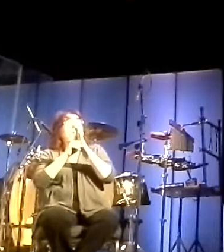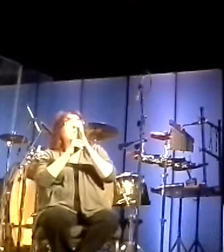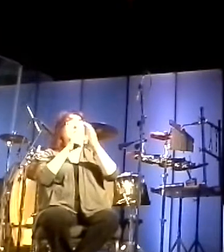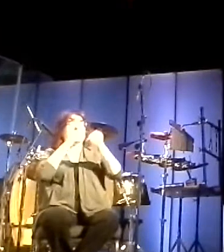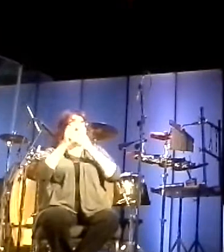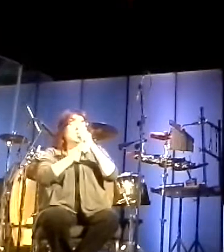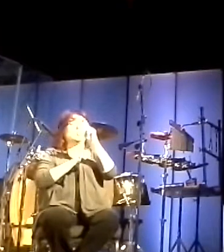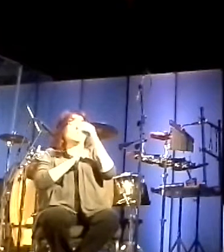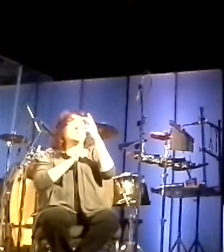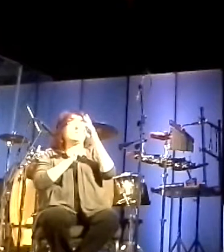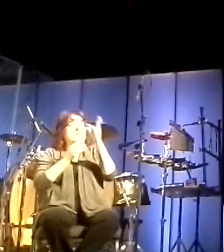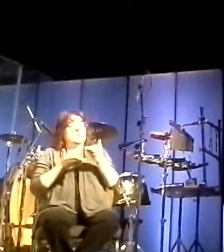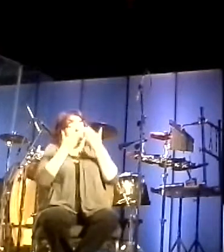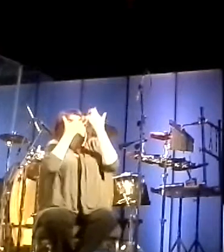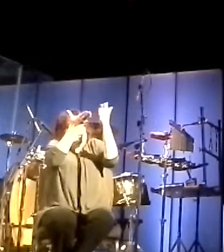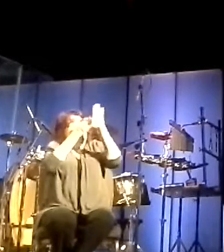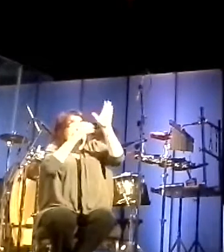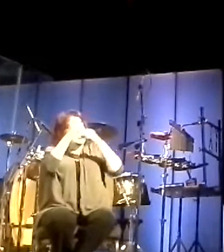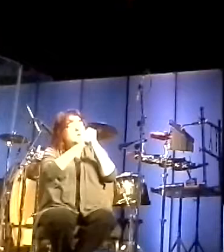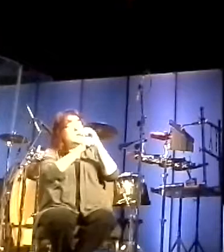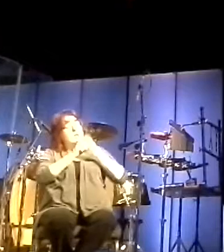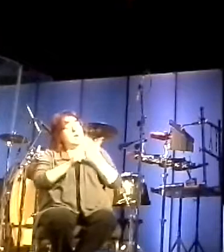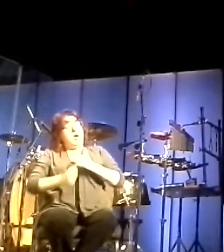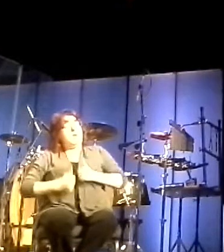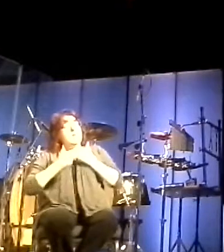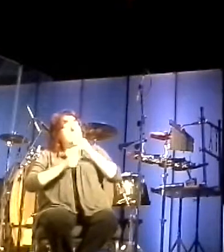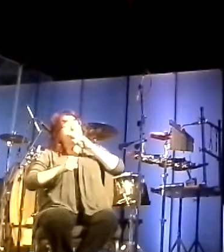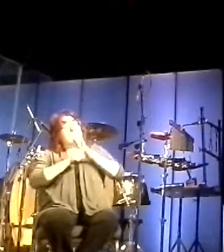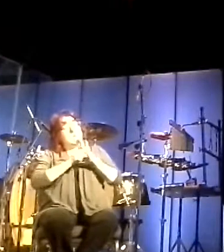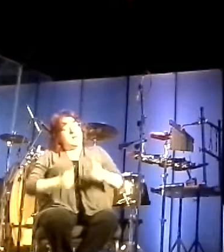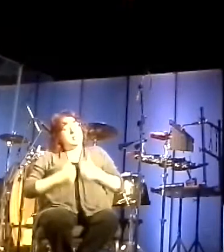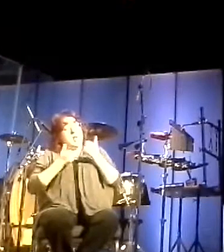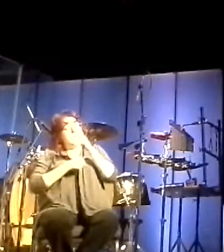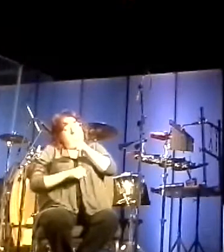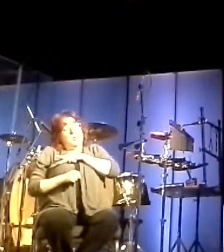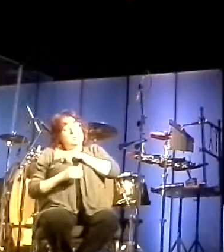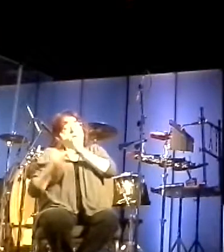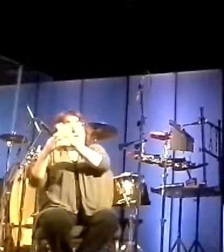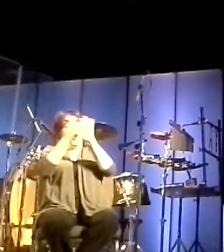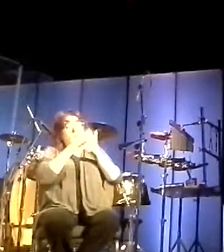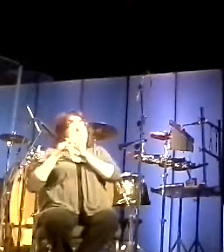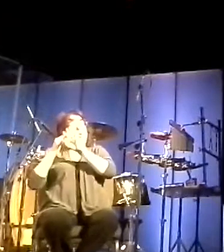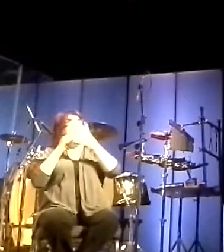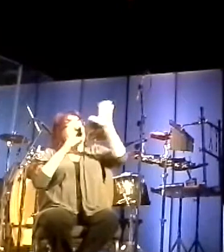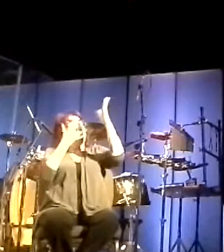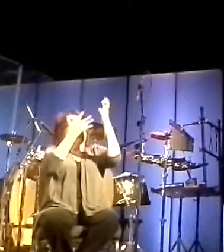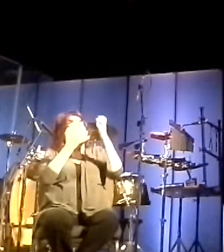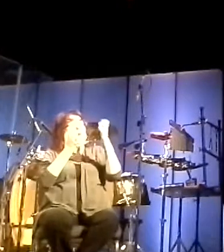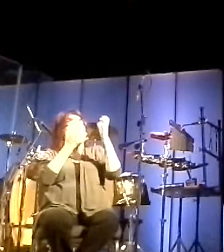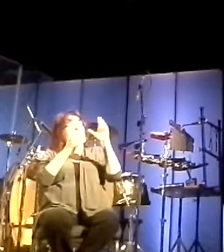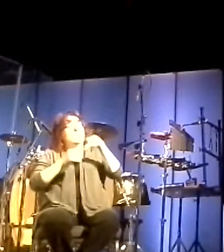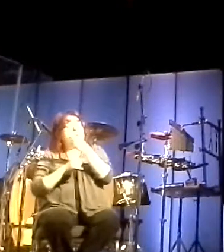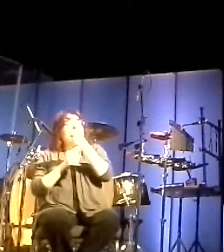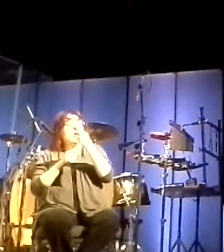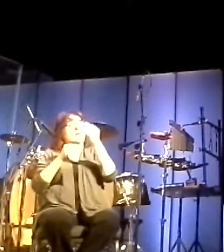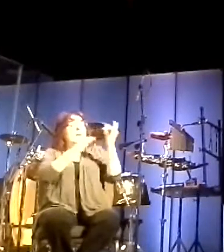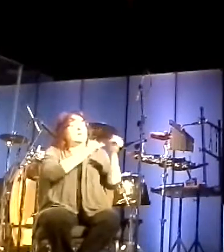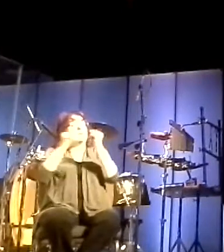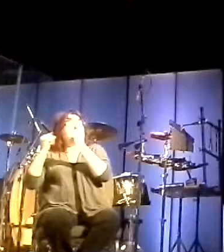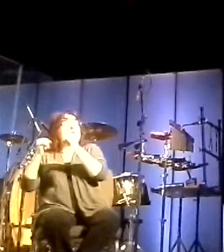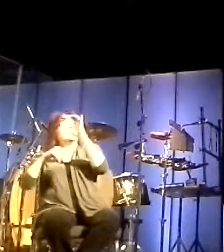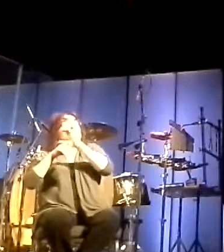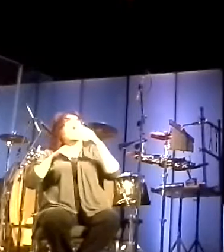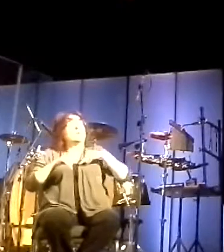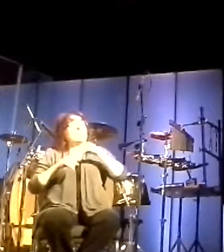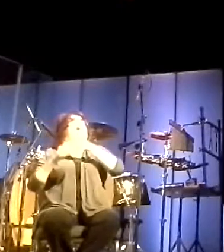you 2017. This is your year in our lives. We commit our lives personally and corporately to your will for Pure Heart and for us individually as